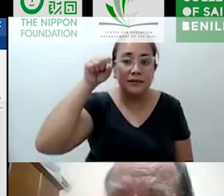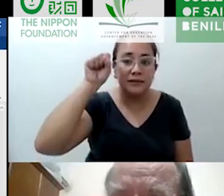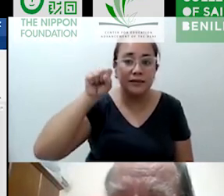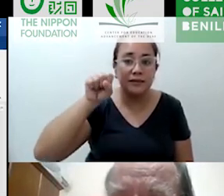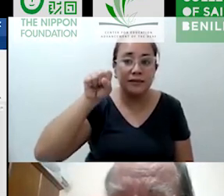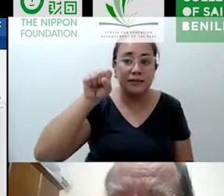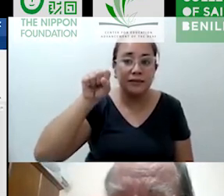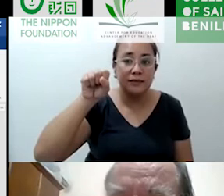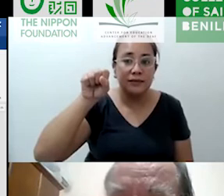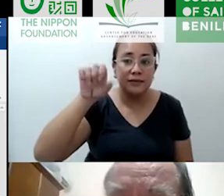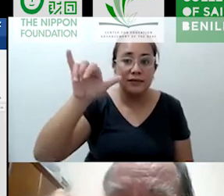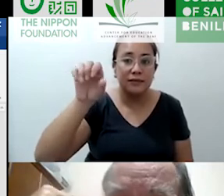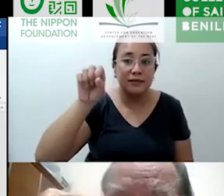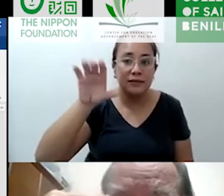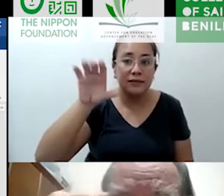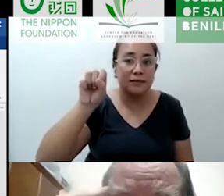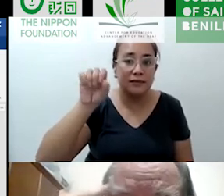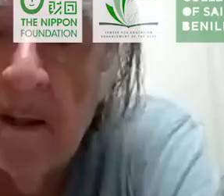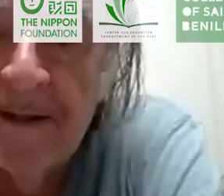Why? Thank you.